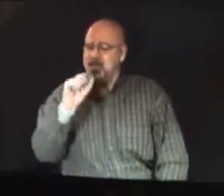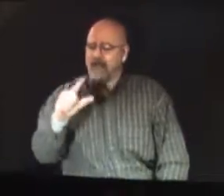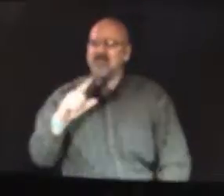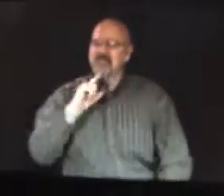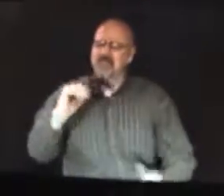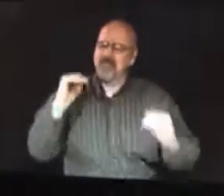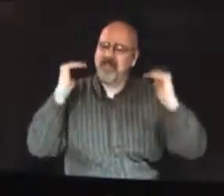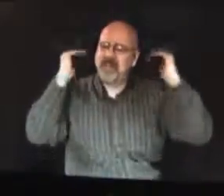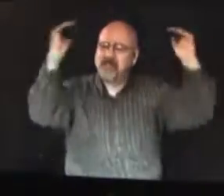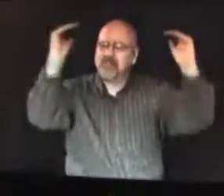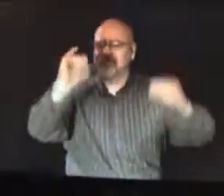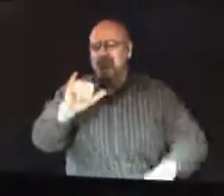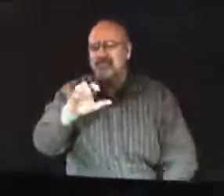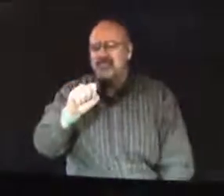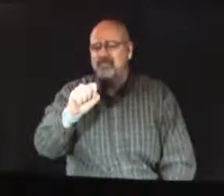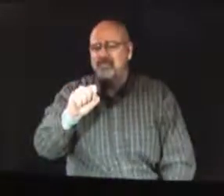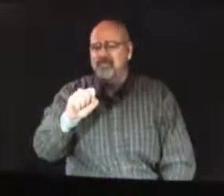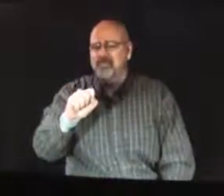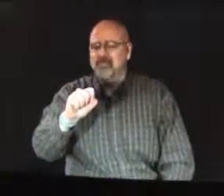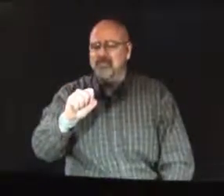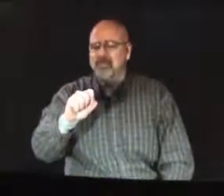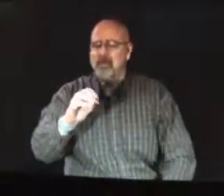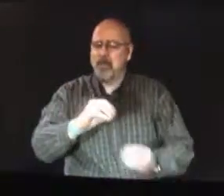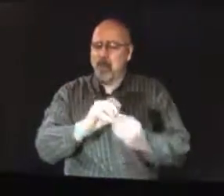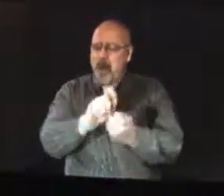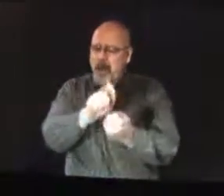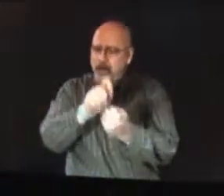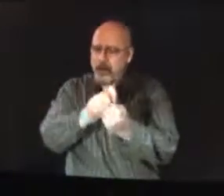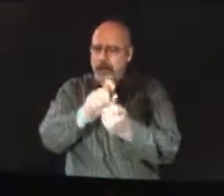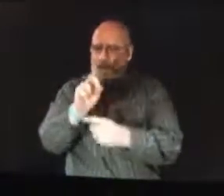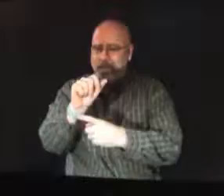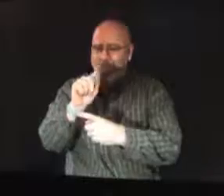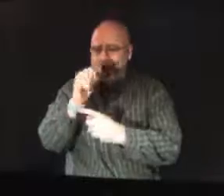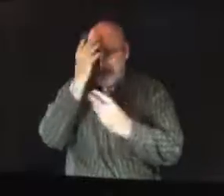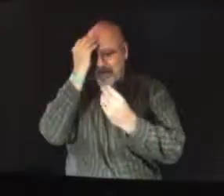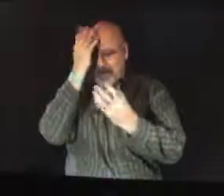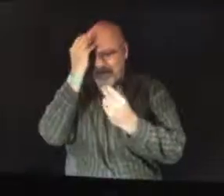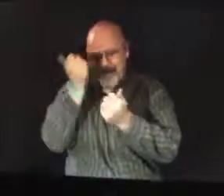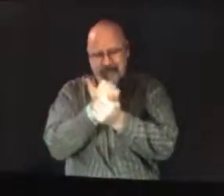oppressed. ASL is truly advanced.